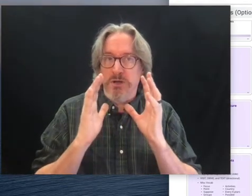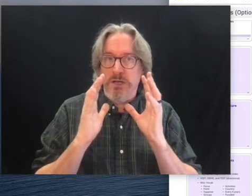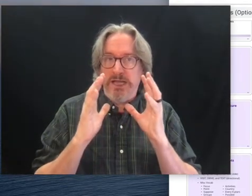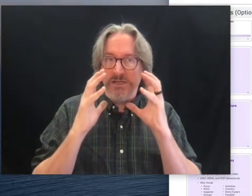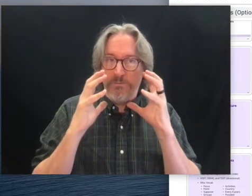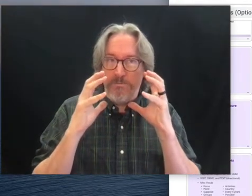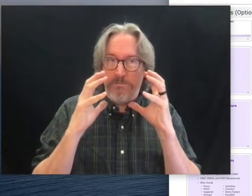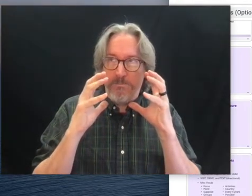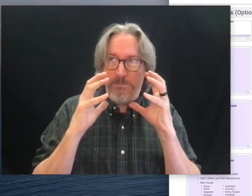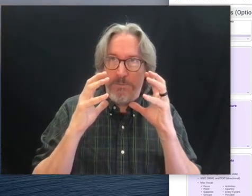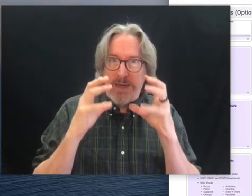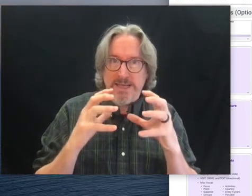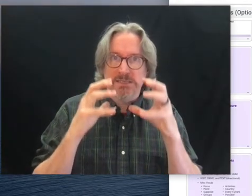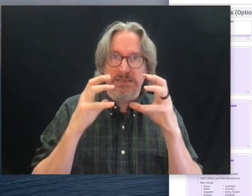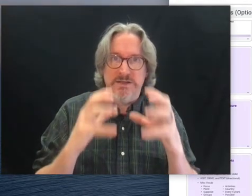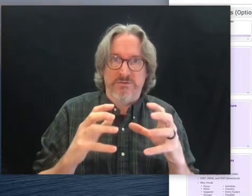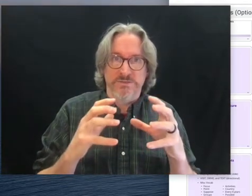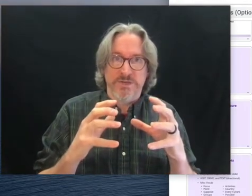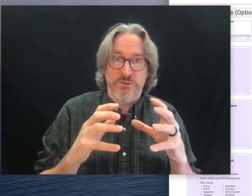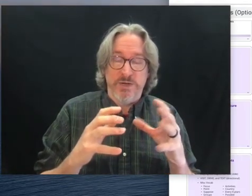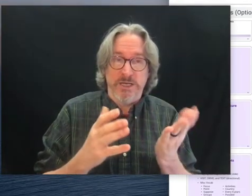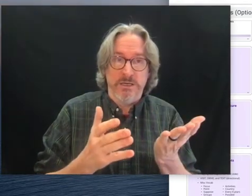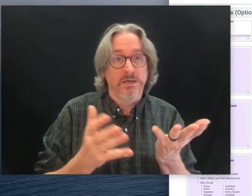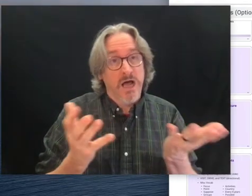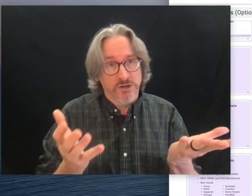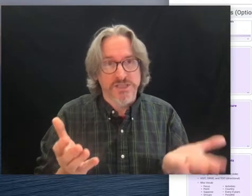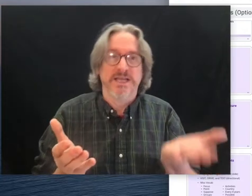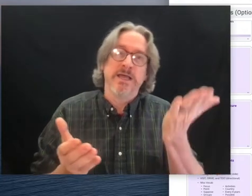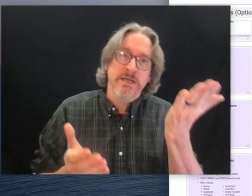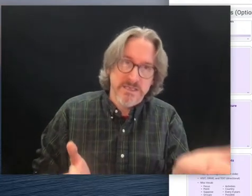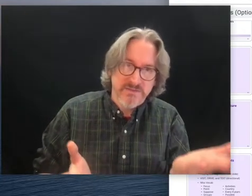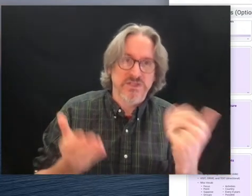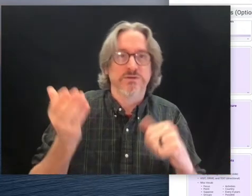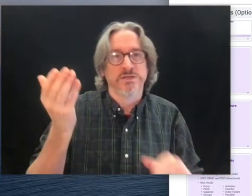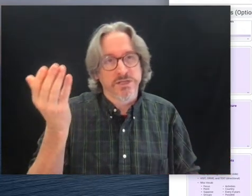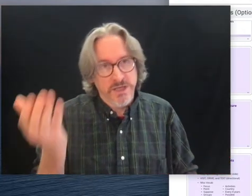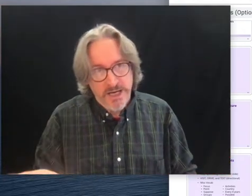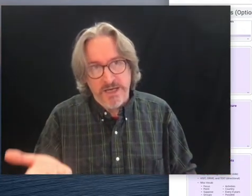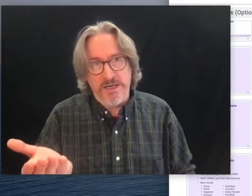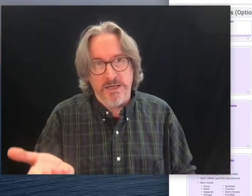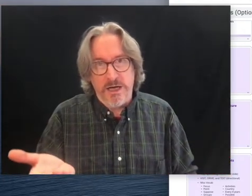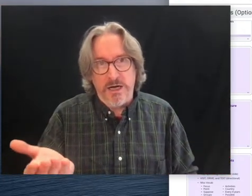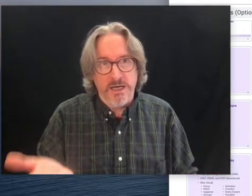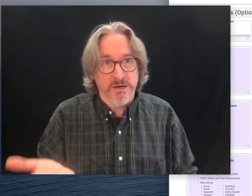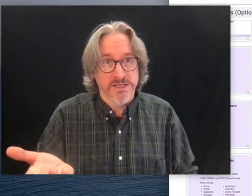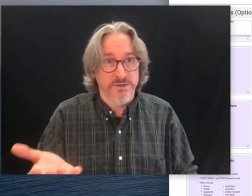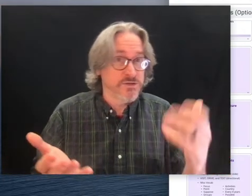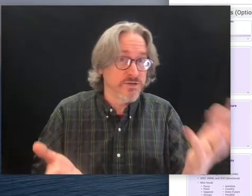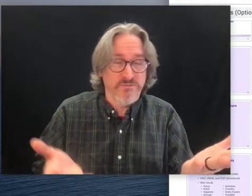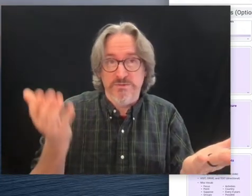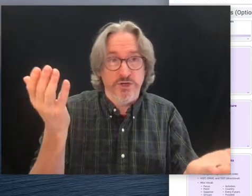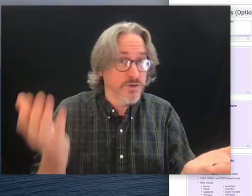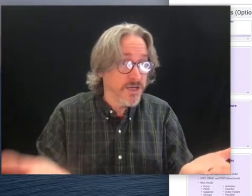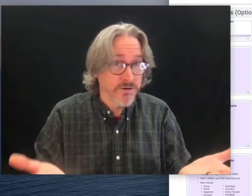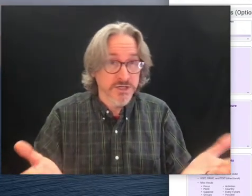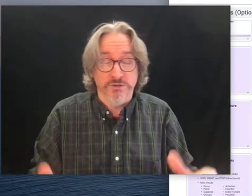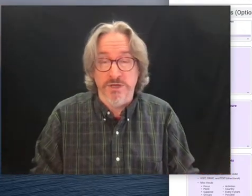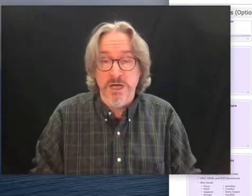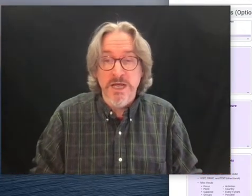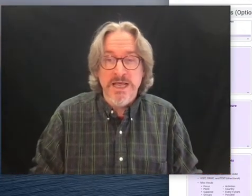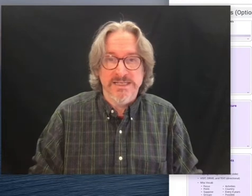So it's a base difference between, I'll just say, deaf students and hearing students, or deaf children,